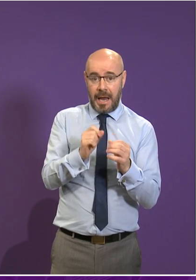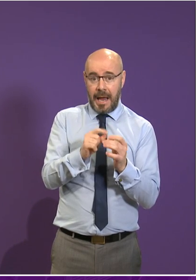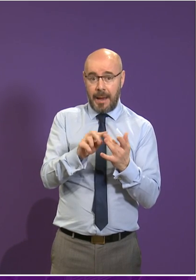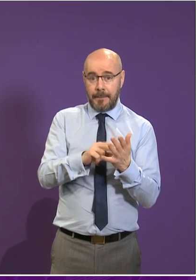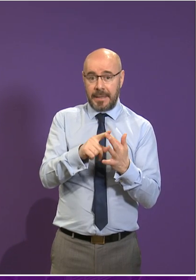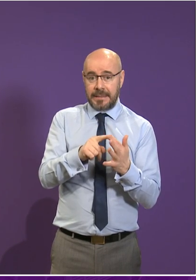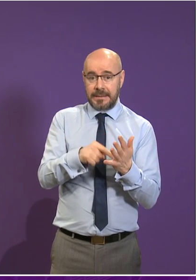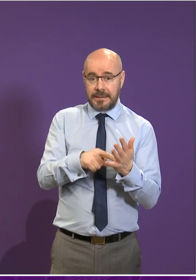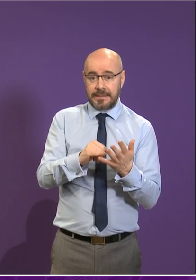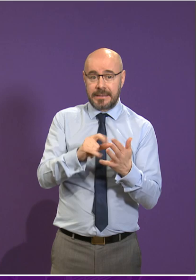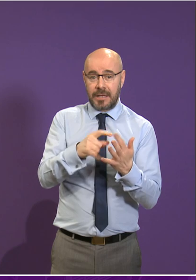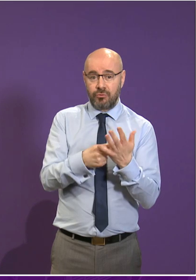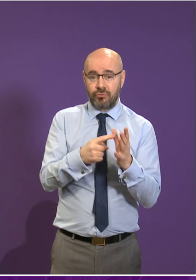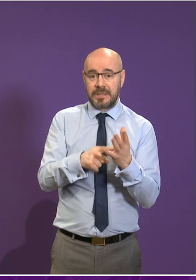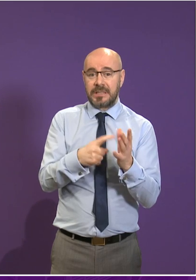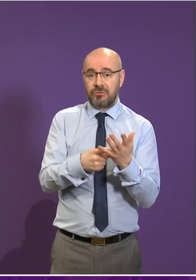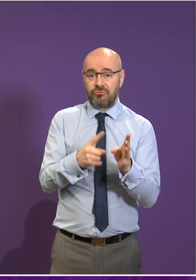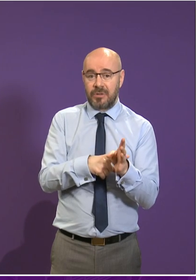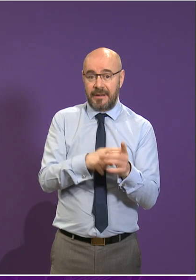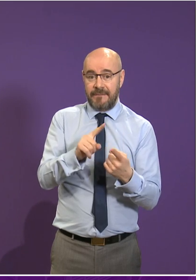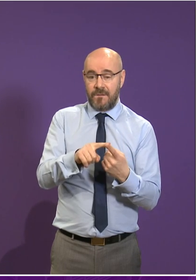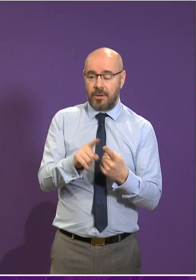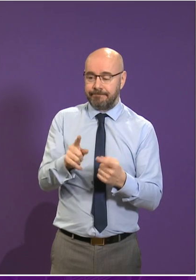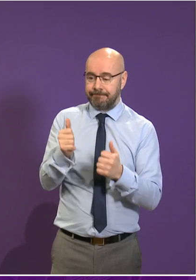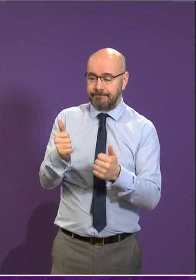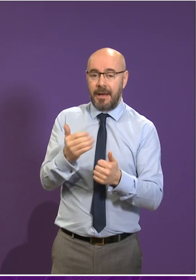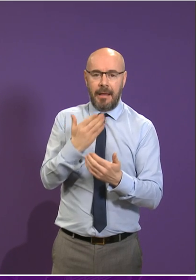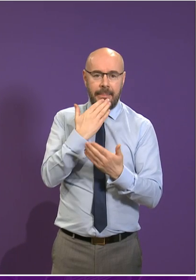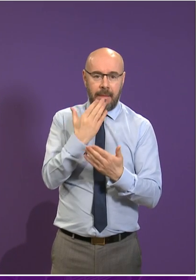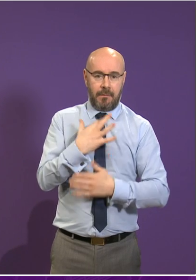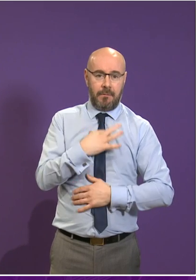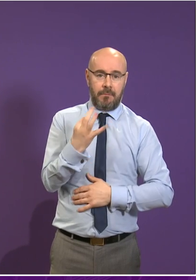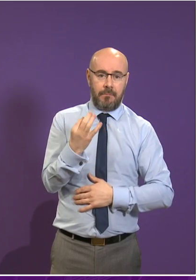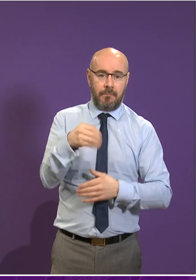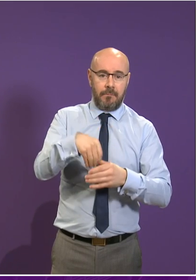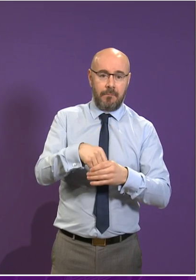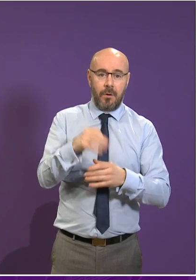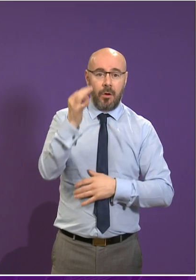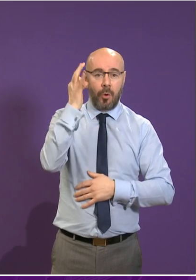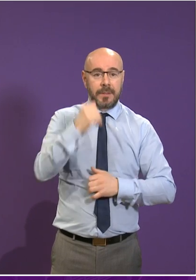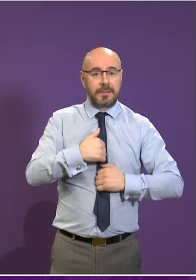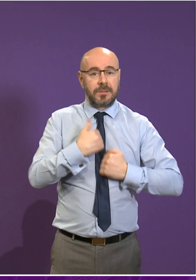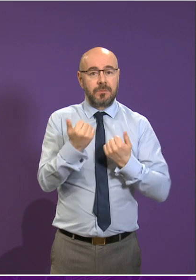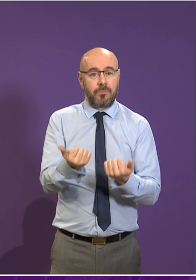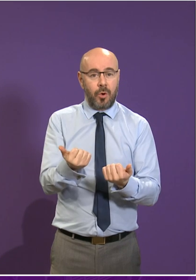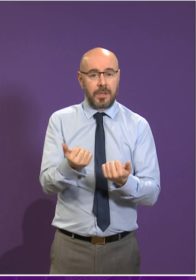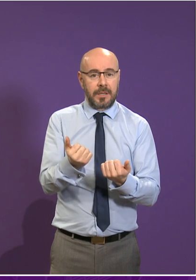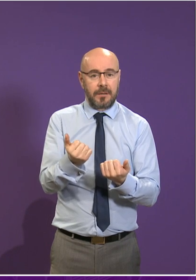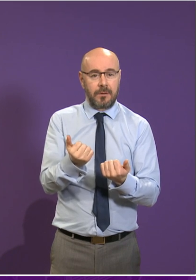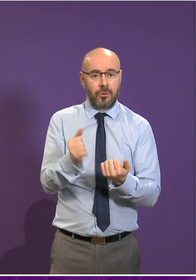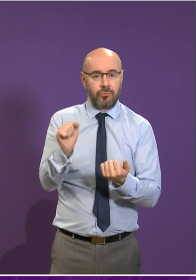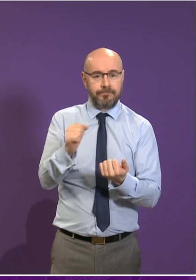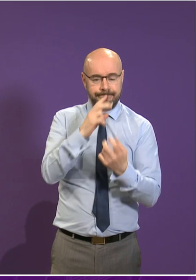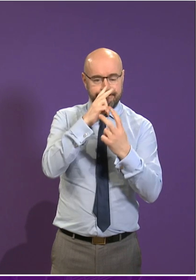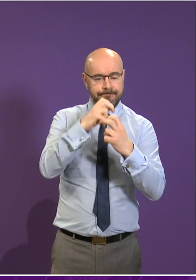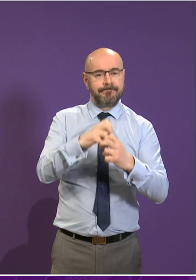Convener, and good morning, Committee. Grateful for the opportunity to appear before Committee as part of your scrutiny process